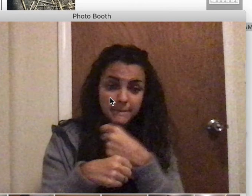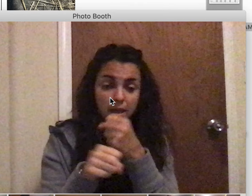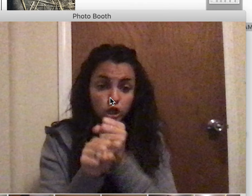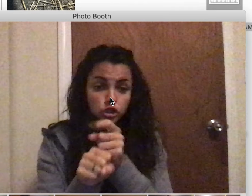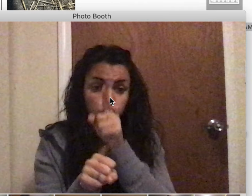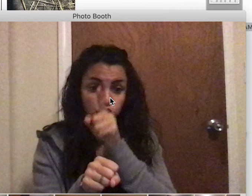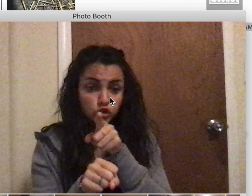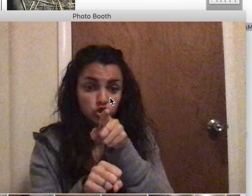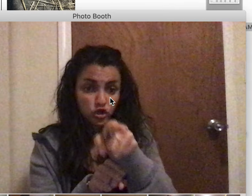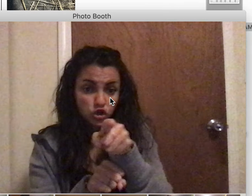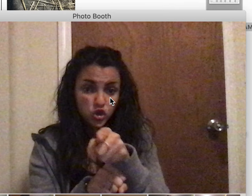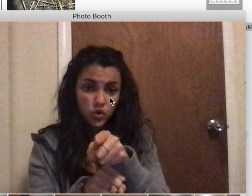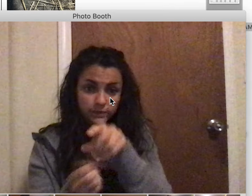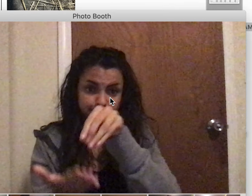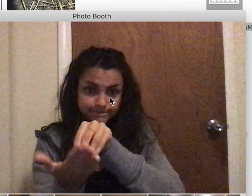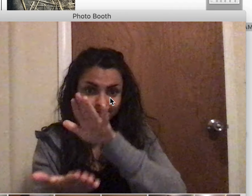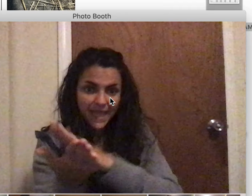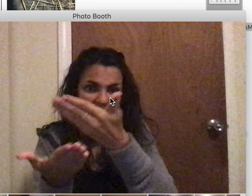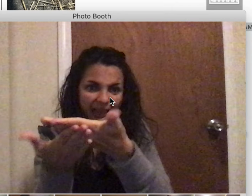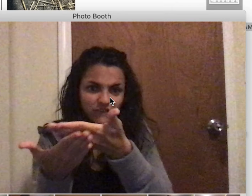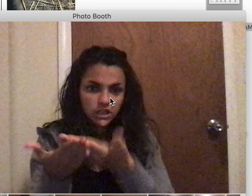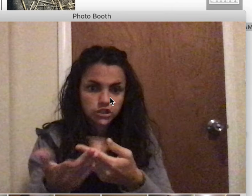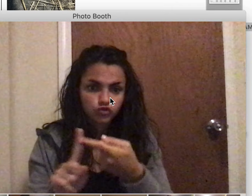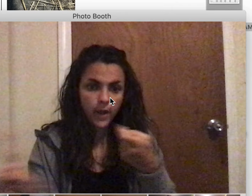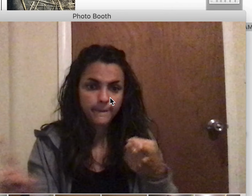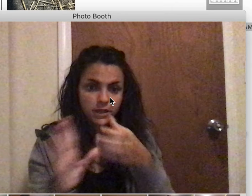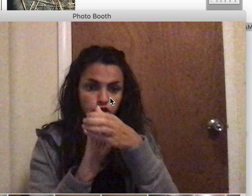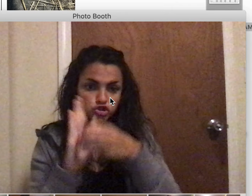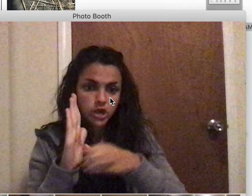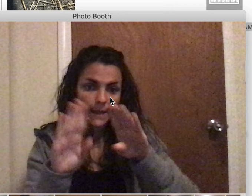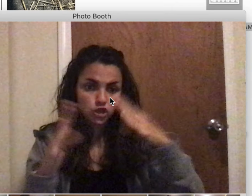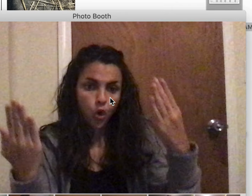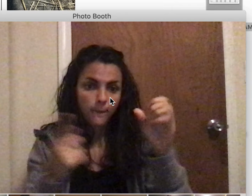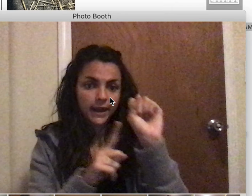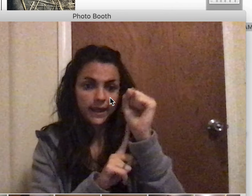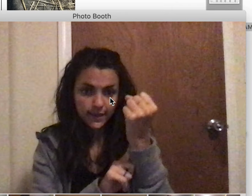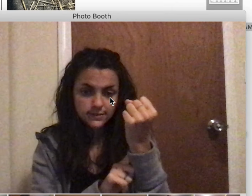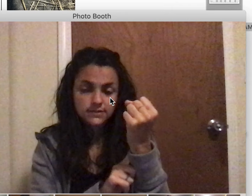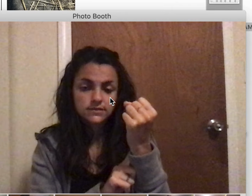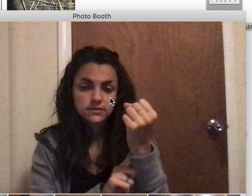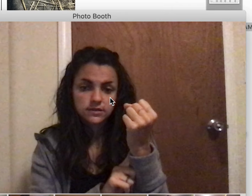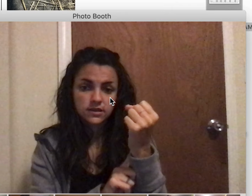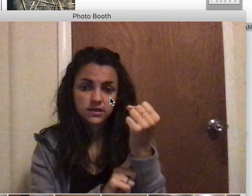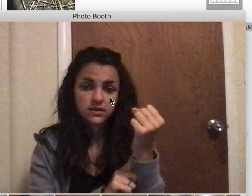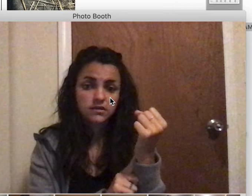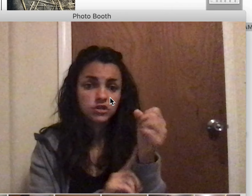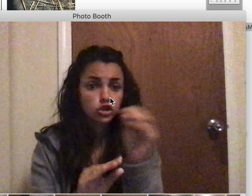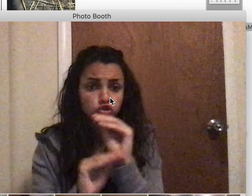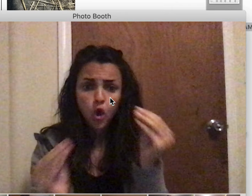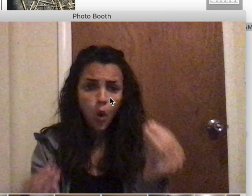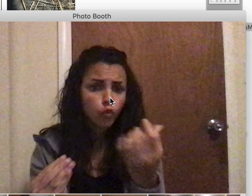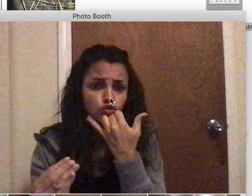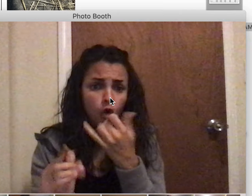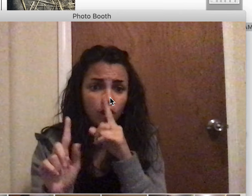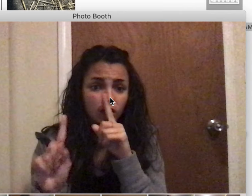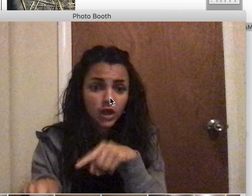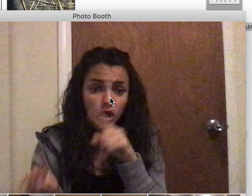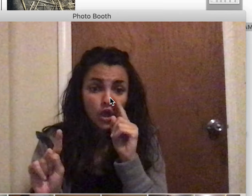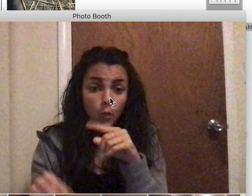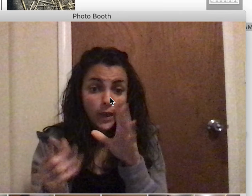right or wrong answer, because what we're going to learn throughout this course is that